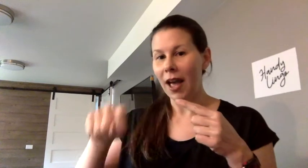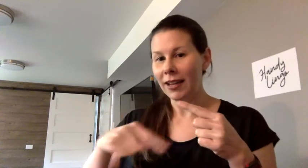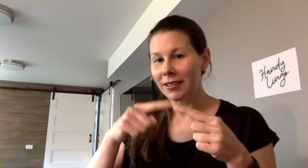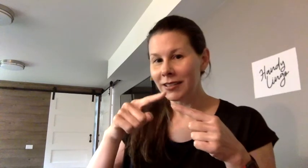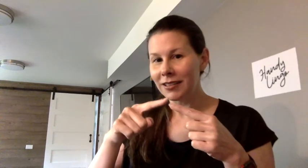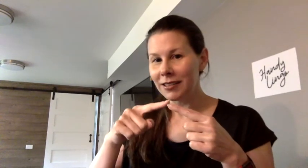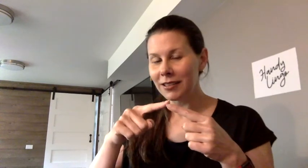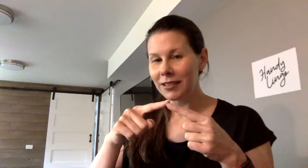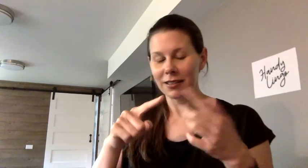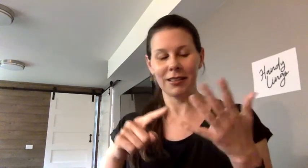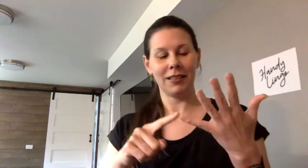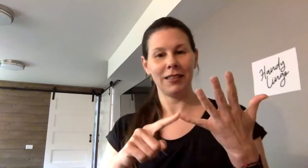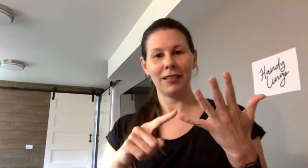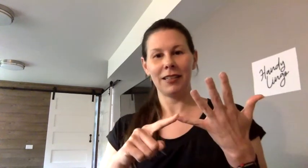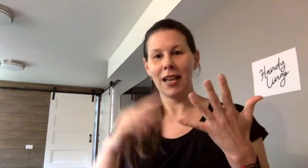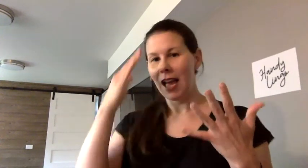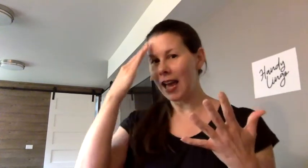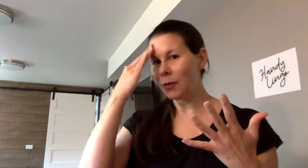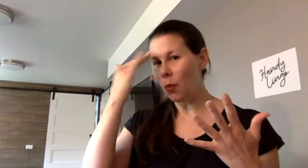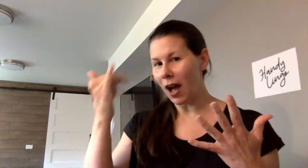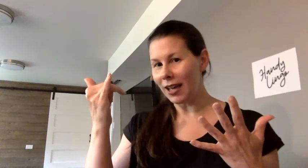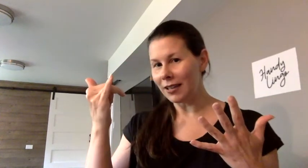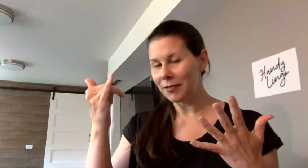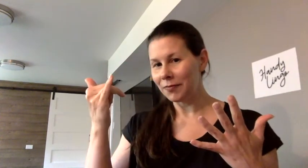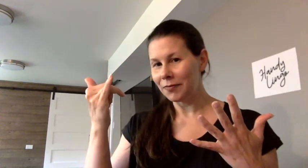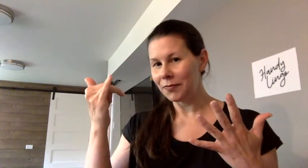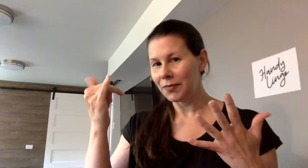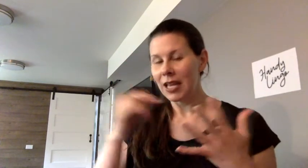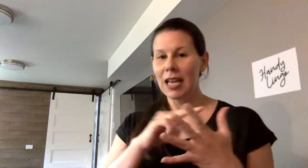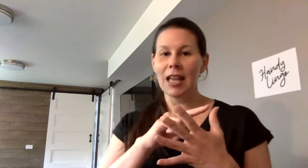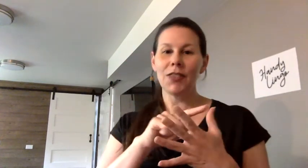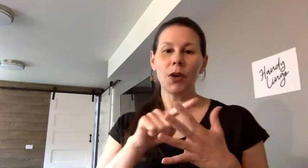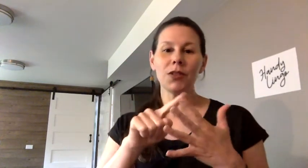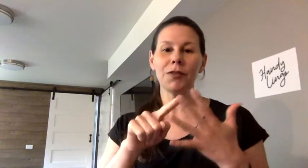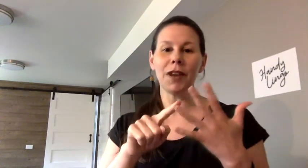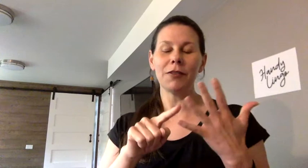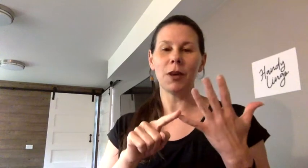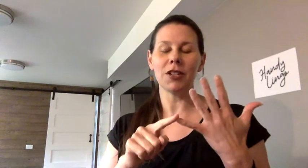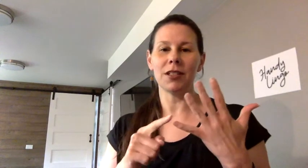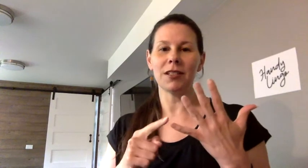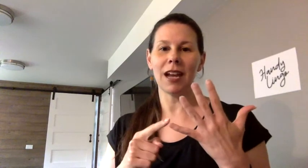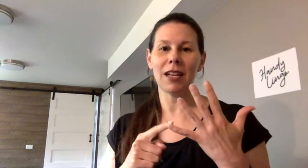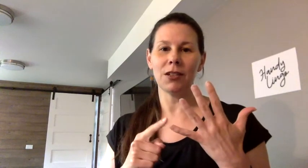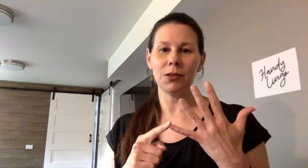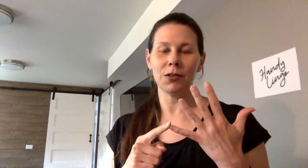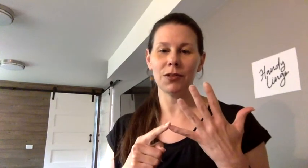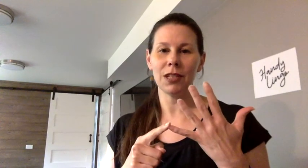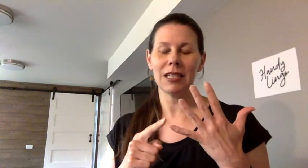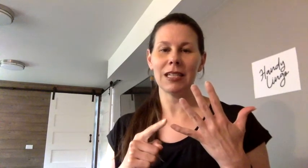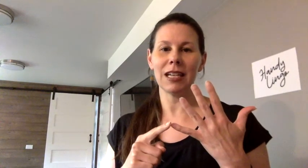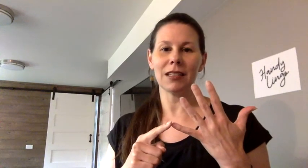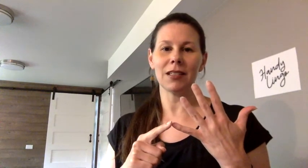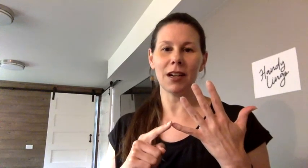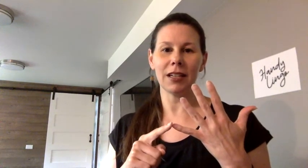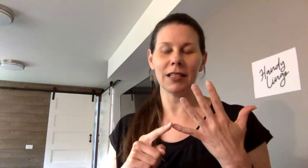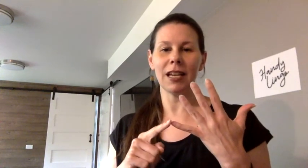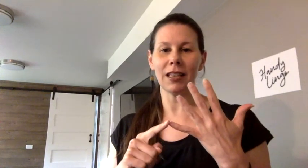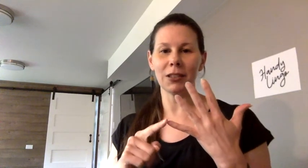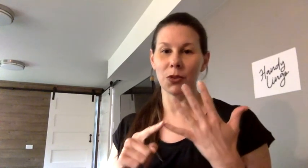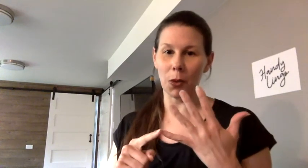when, and why. Those are the 5 questions that I use to get started telling